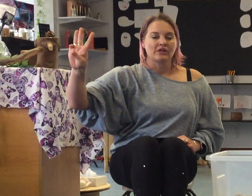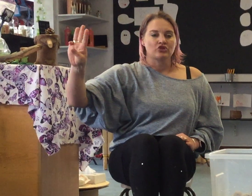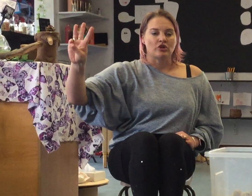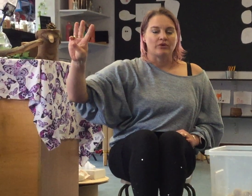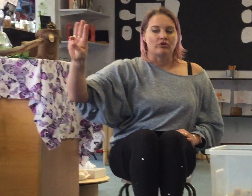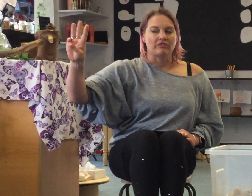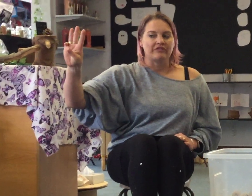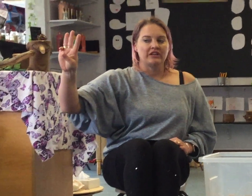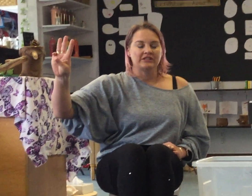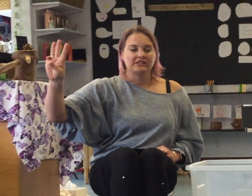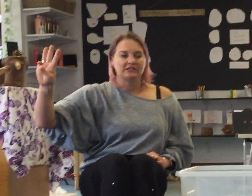fingers.